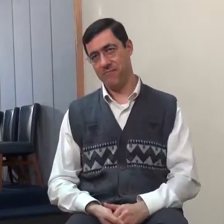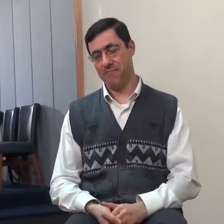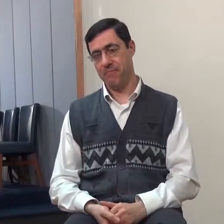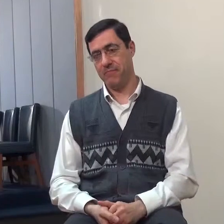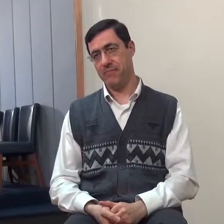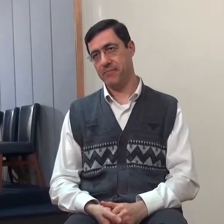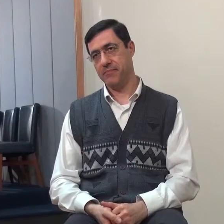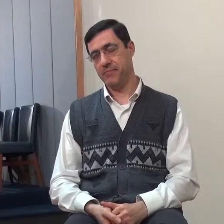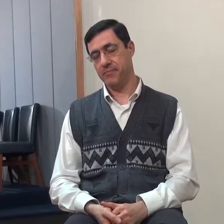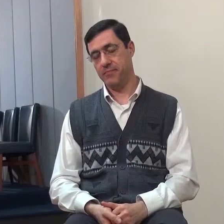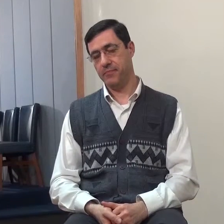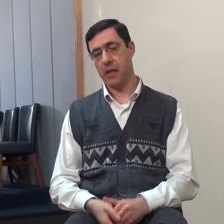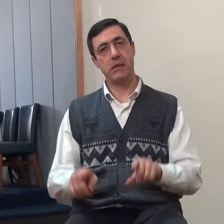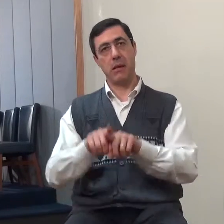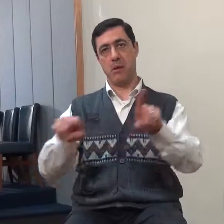Now,